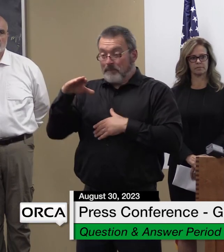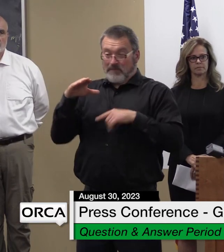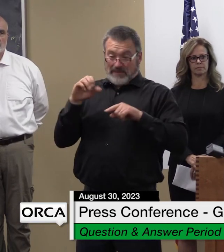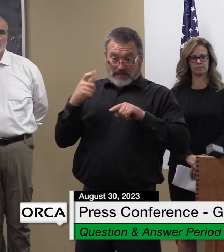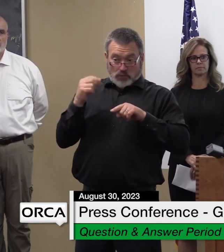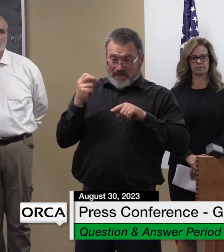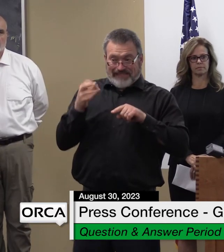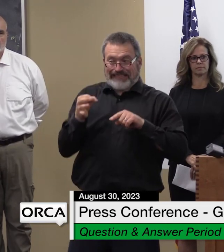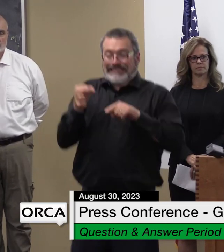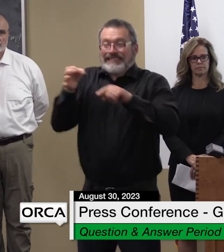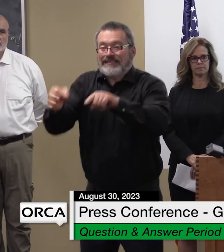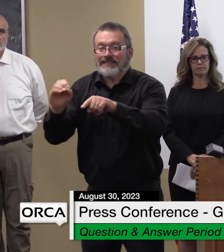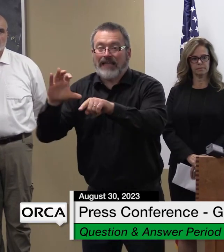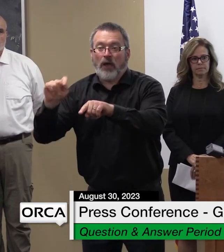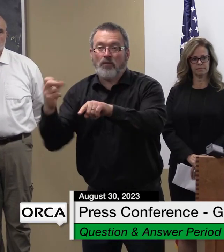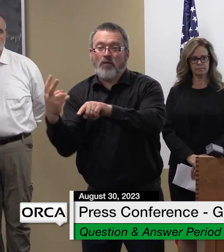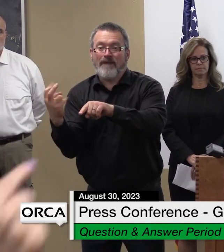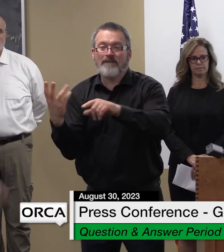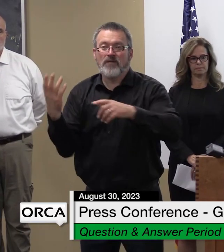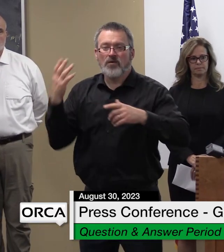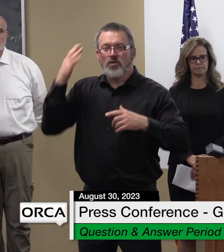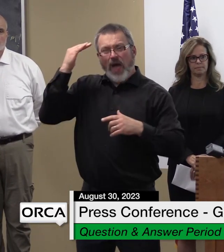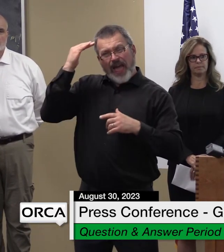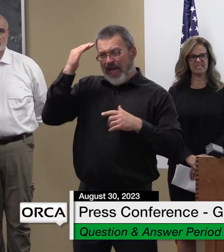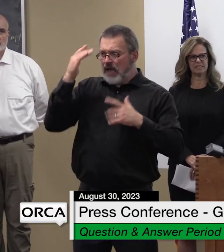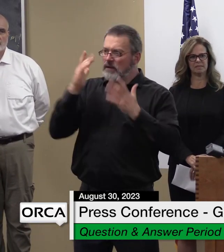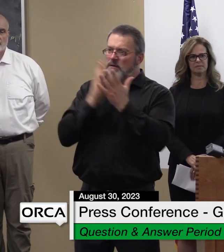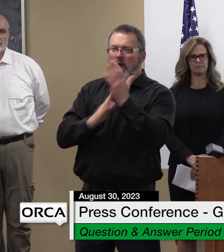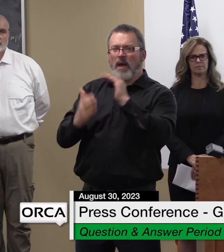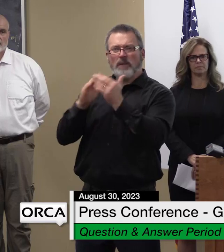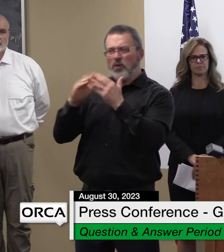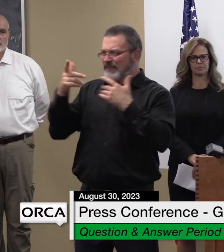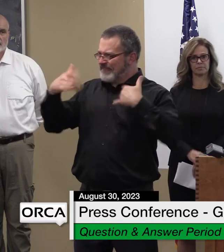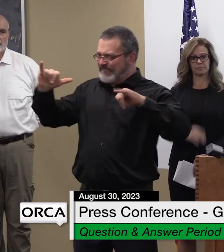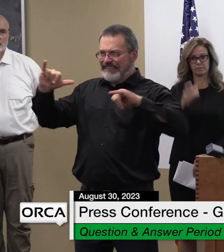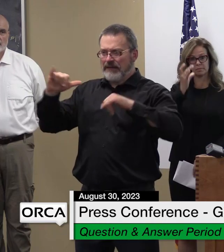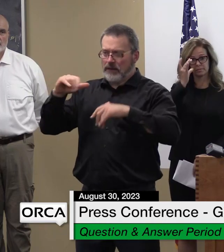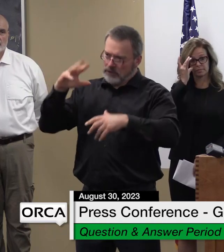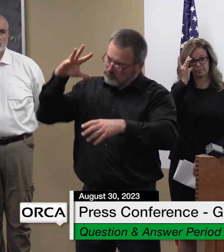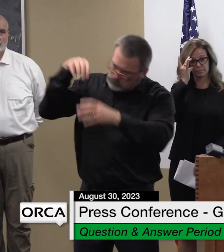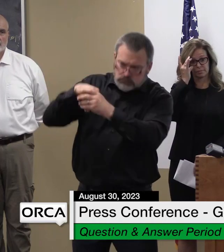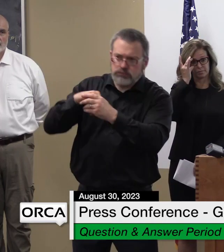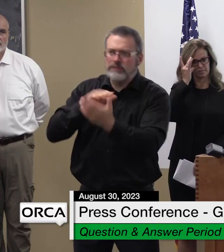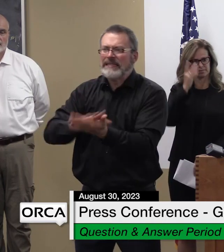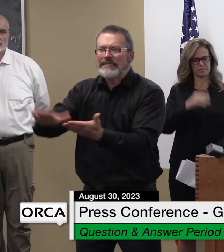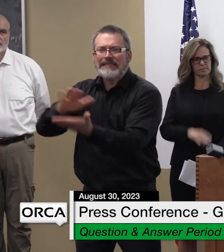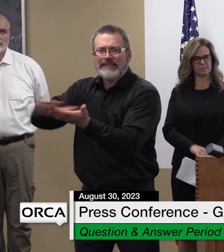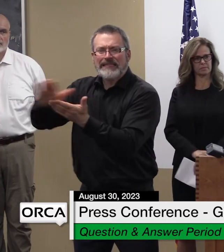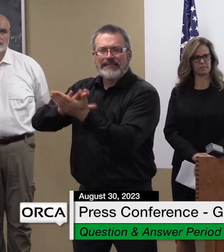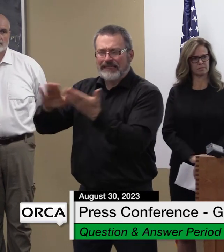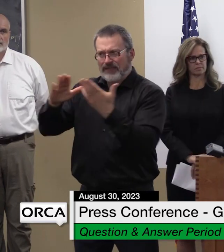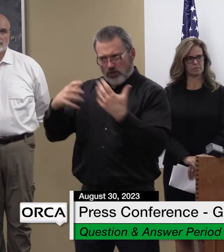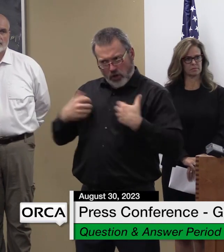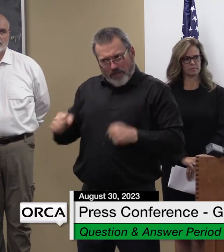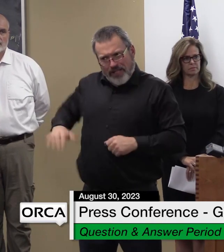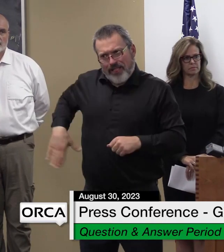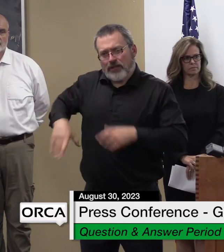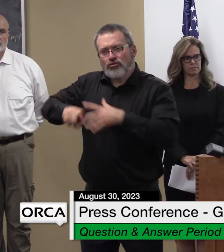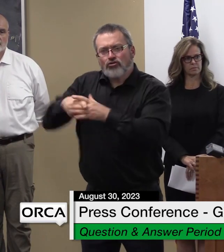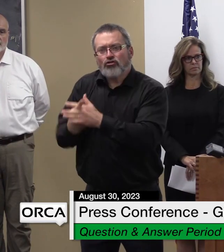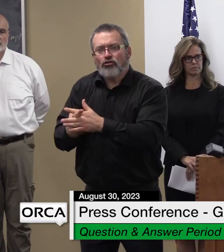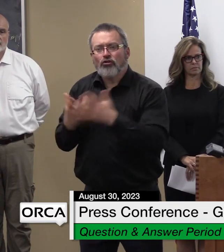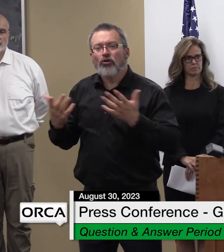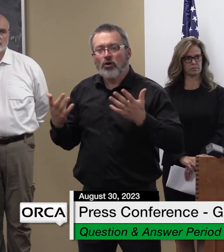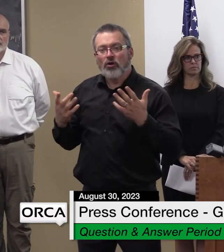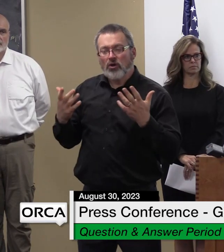primarily because we are seeing communities still trying to work through this process. IA, individual assistance, is relatively new to